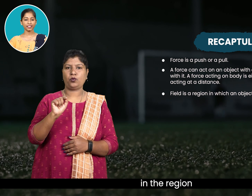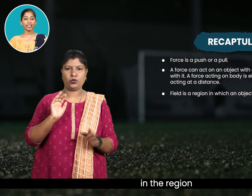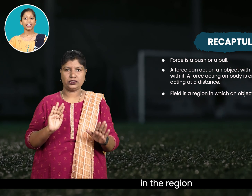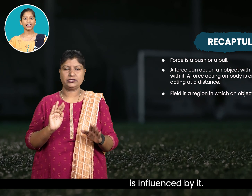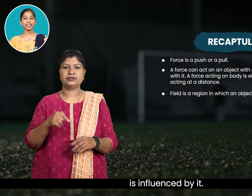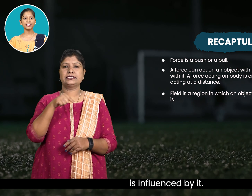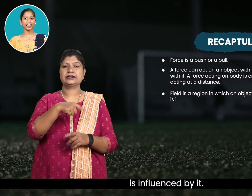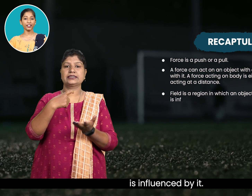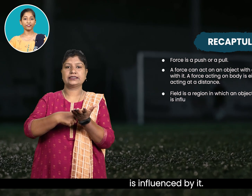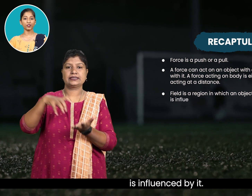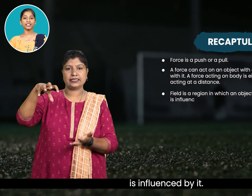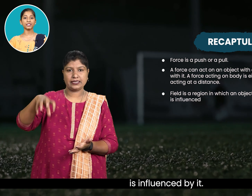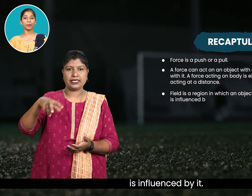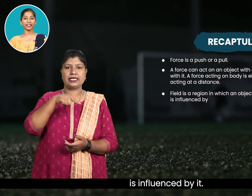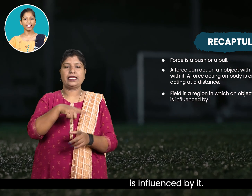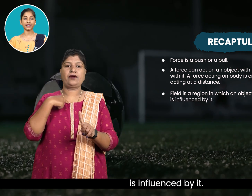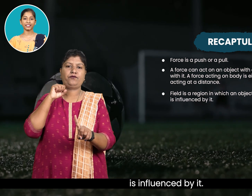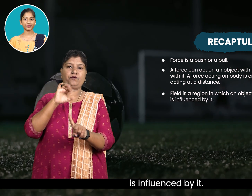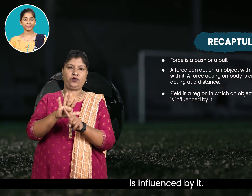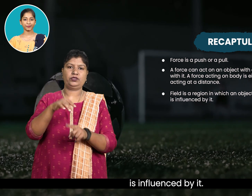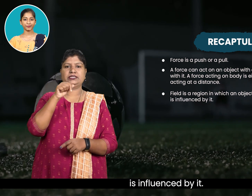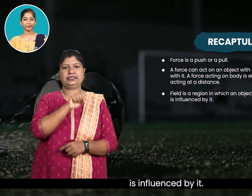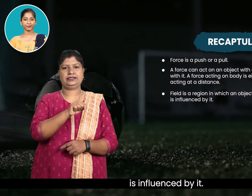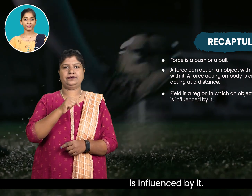region is influenced by it.